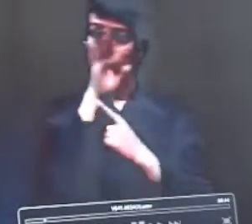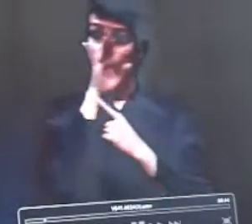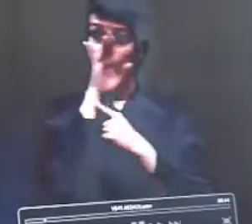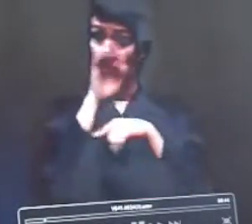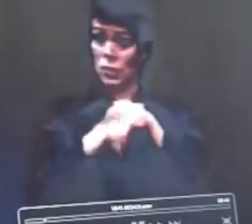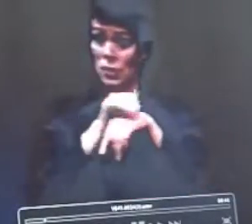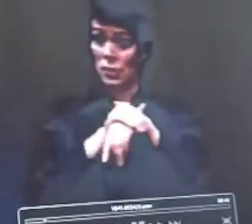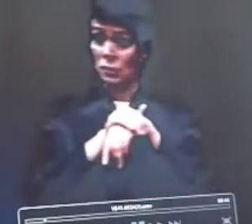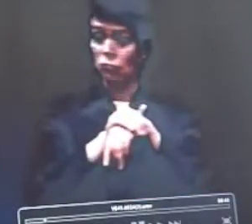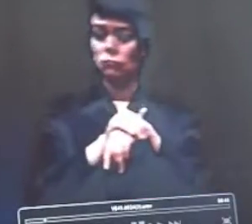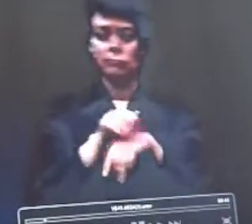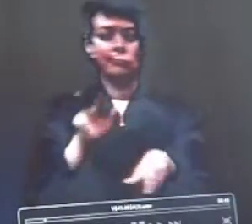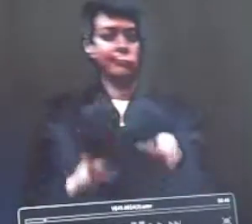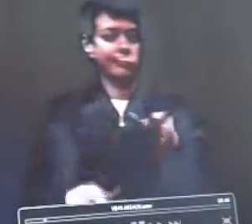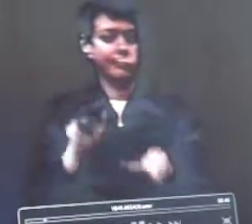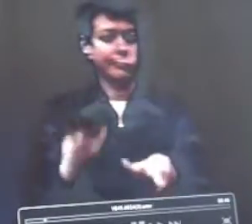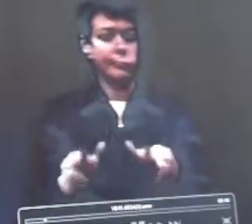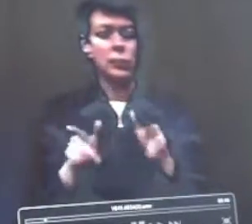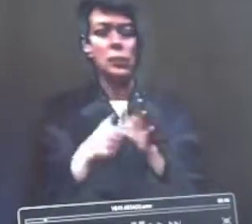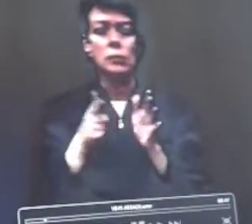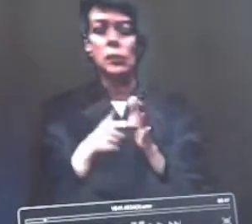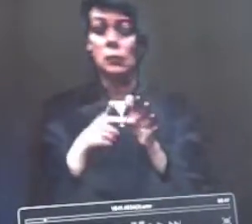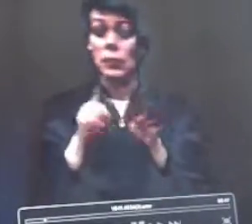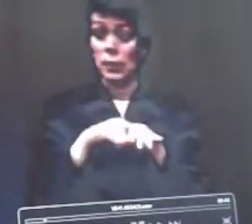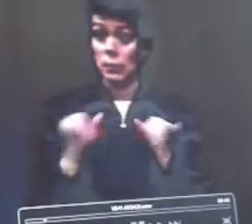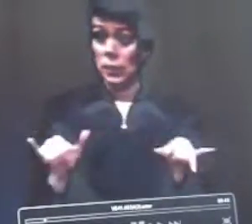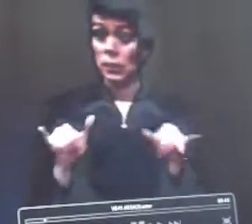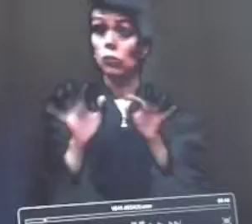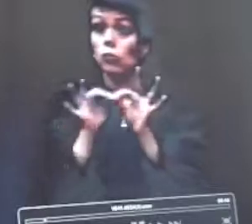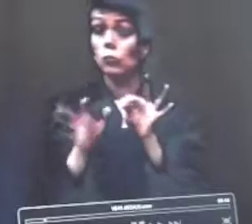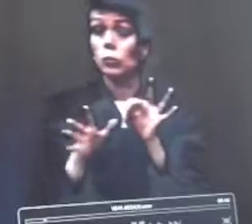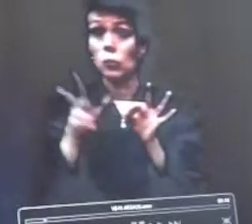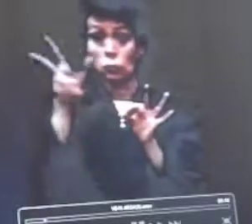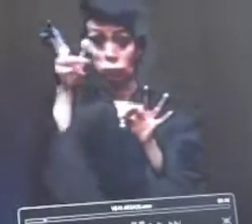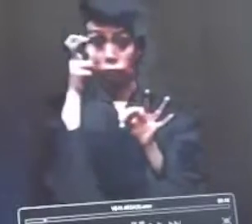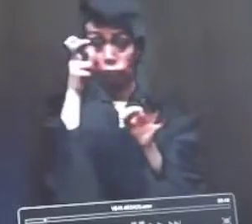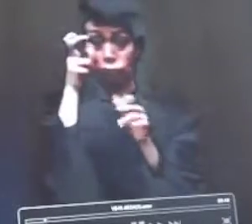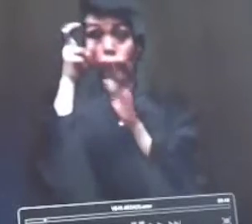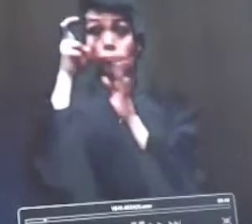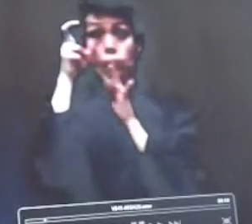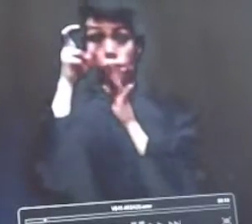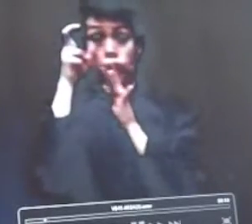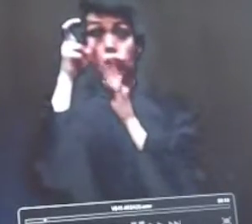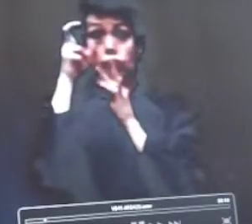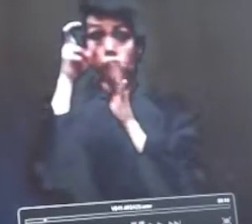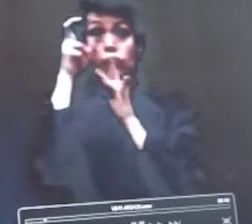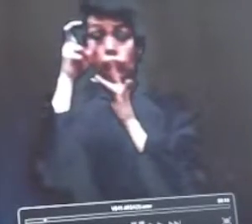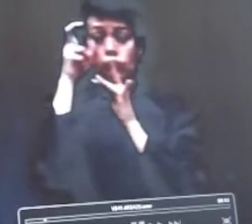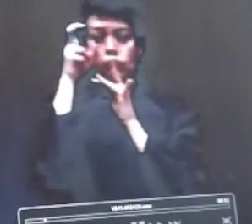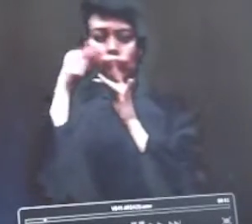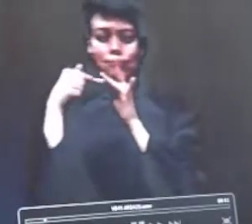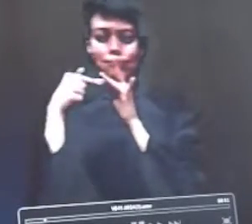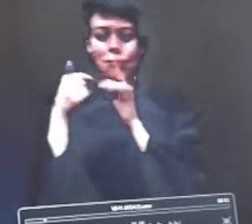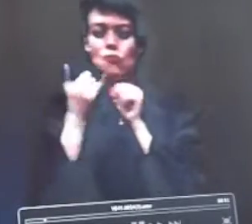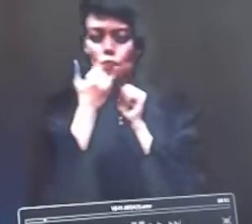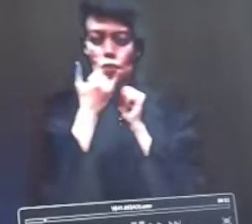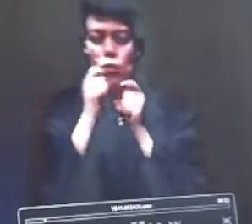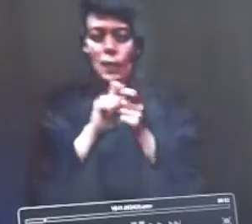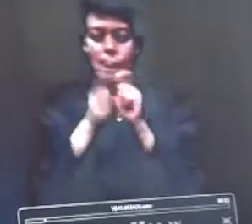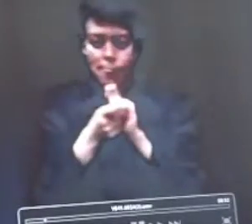ASL. Another error was during spoken English, which was very awkward. The interpreter was watching and speaking at the same time, but